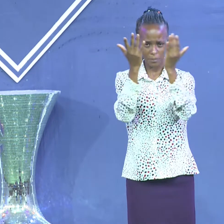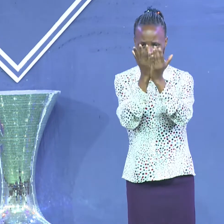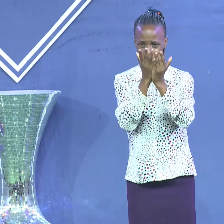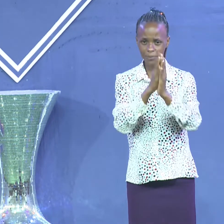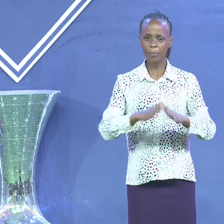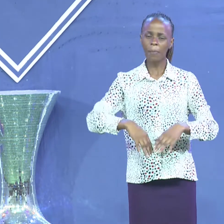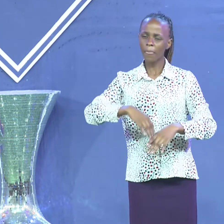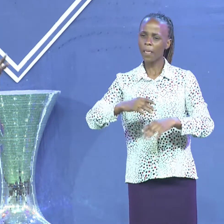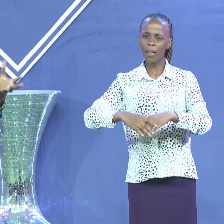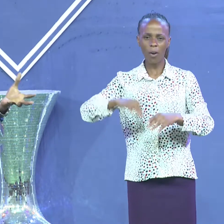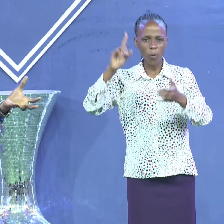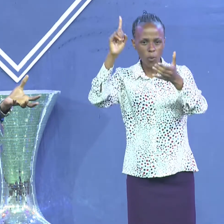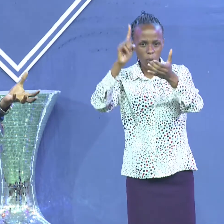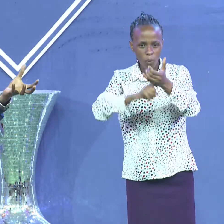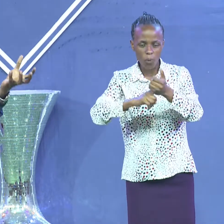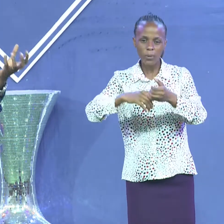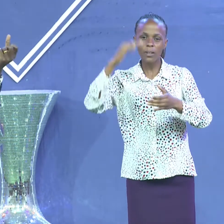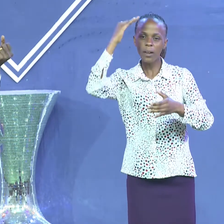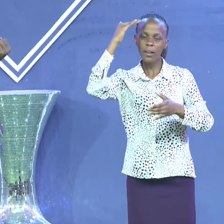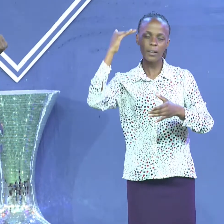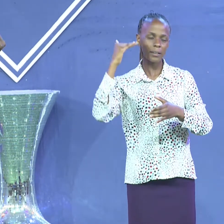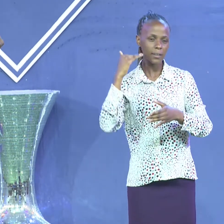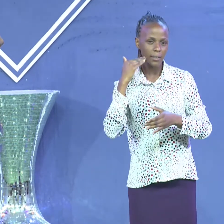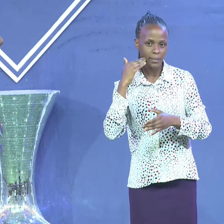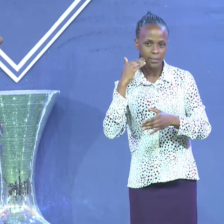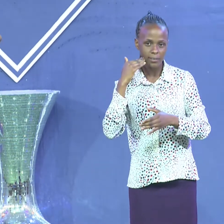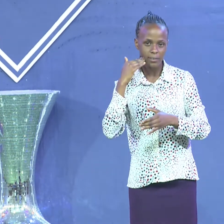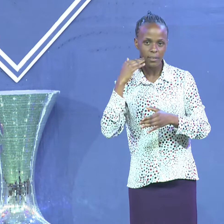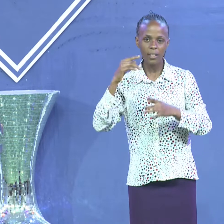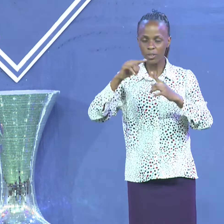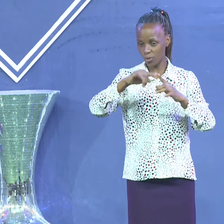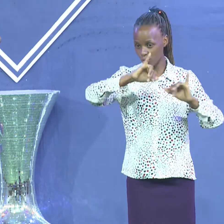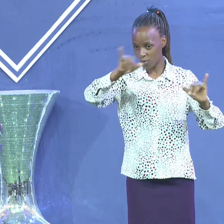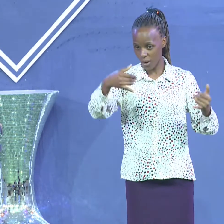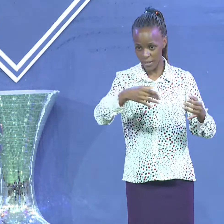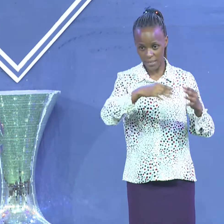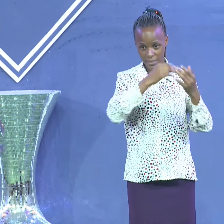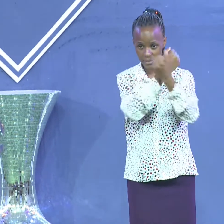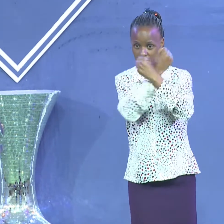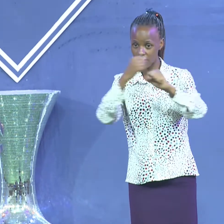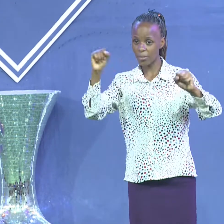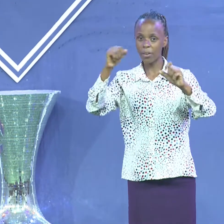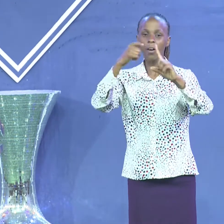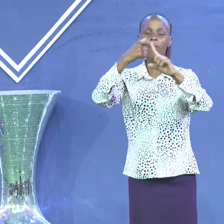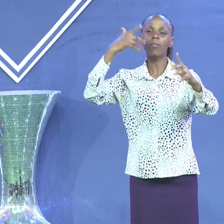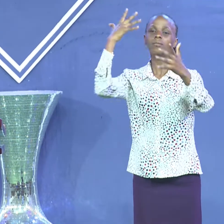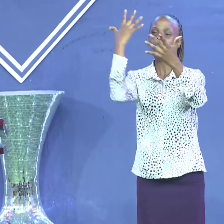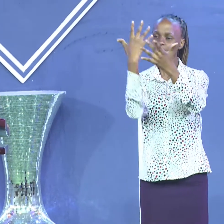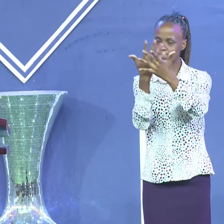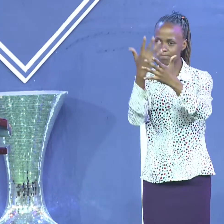Yekoyakini kabaka wa Yuda okumuggya mu komela mu mwaka mwe yatanulla